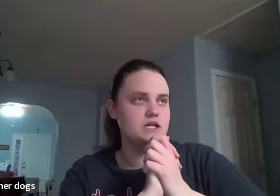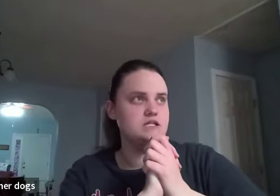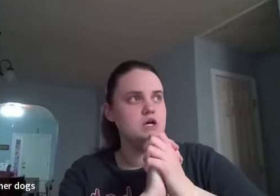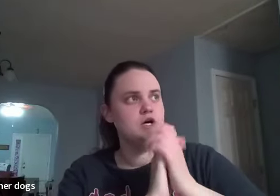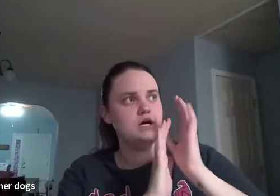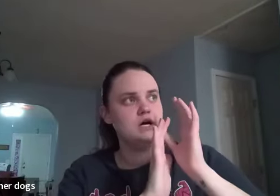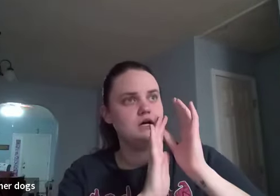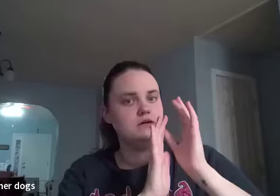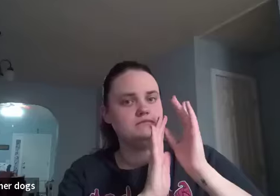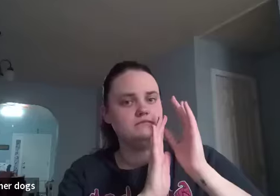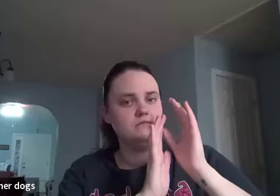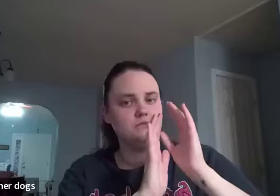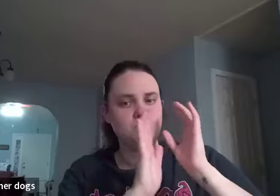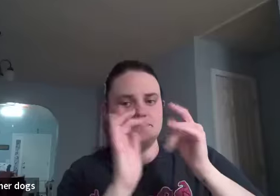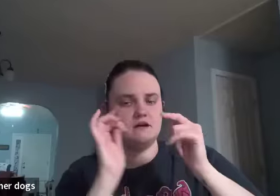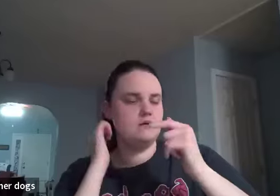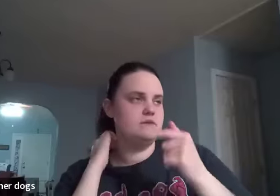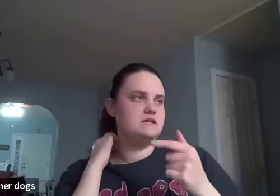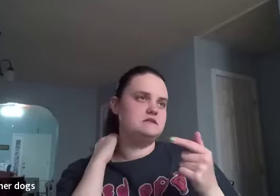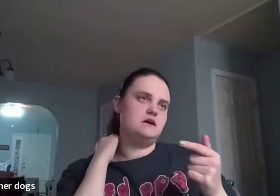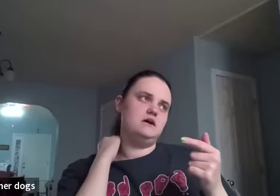different uh websites,